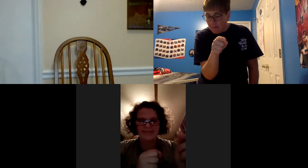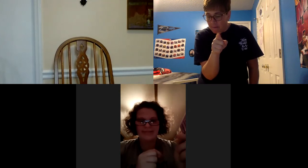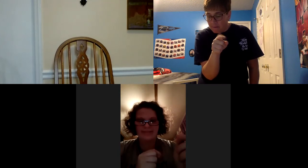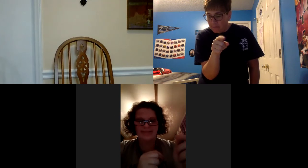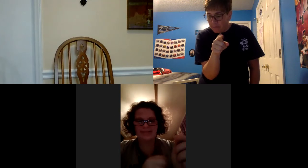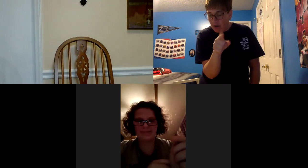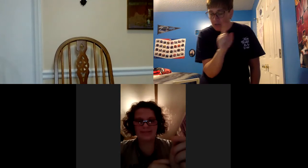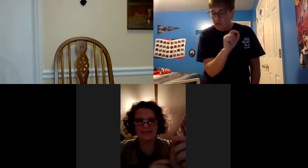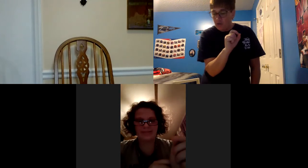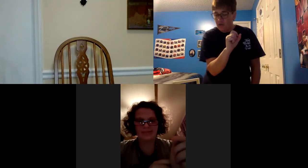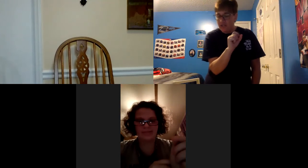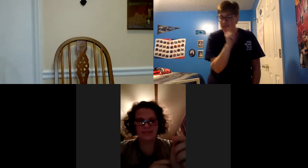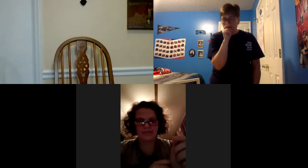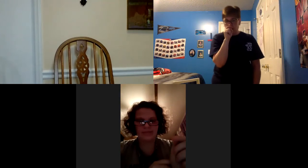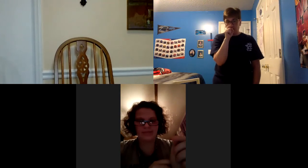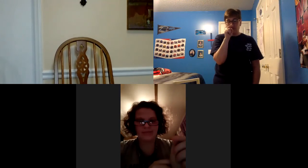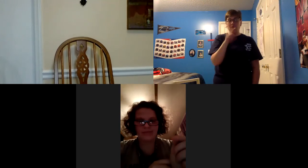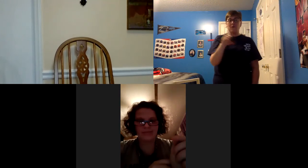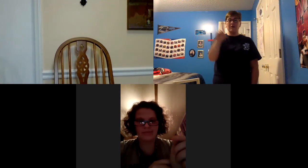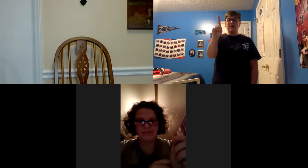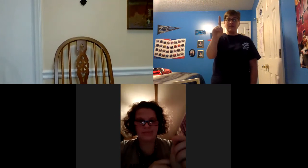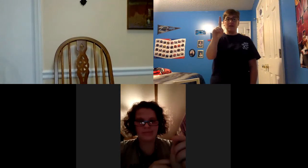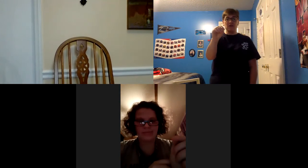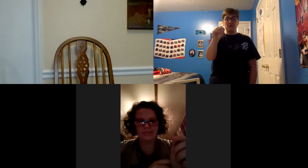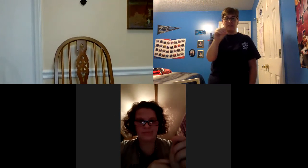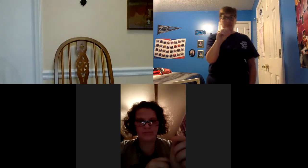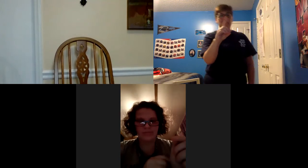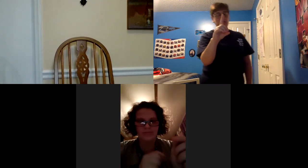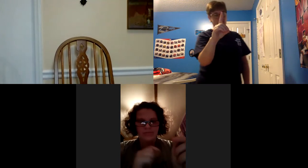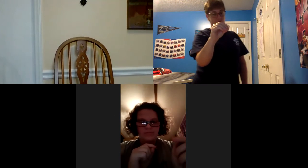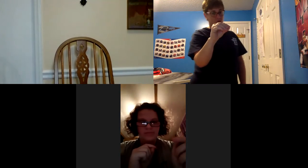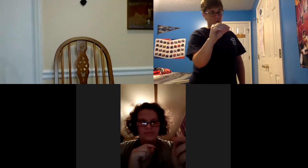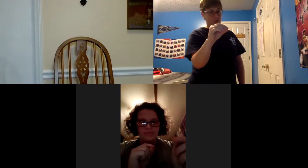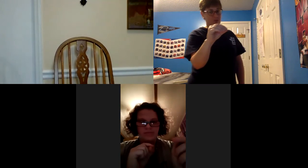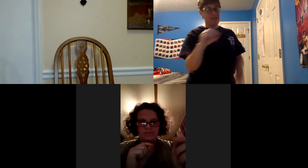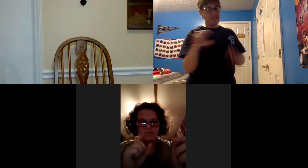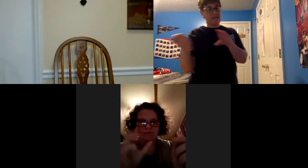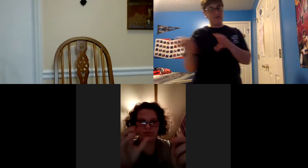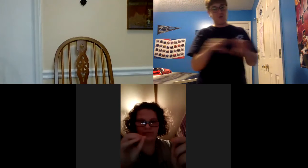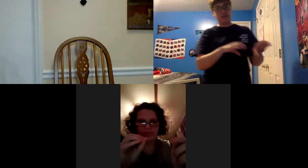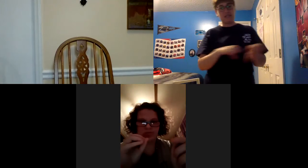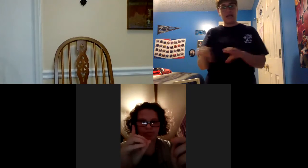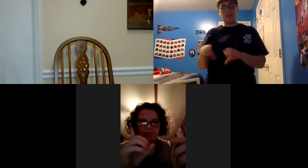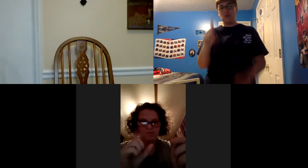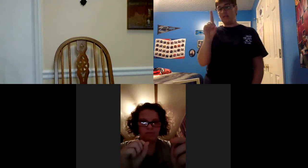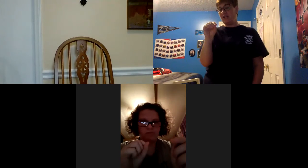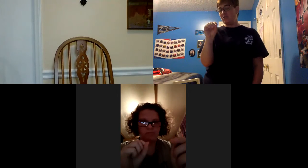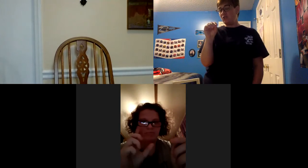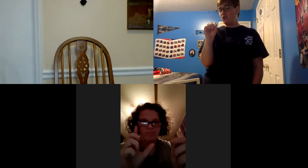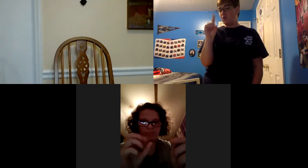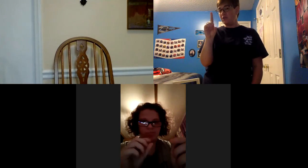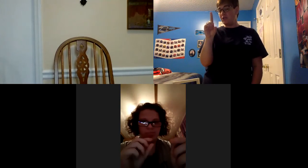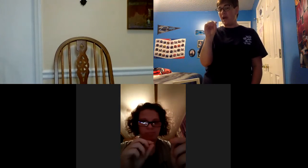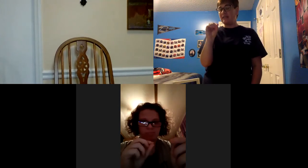all right, do you need a doctor? So there you would spell your do instead of doing the sign do